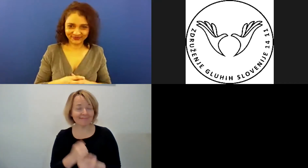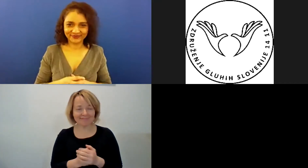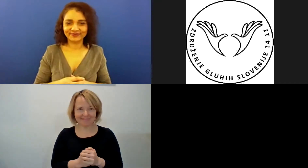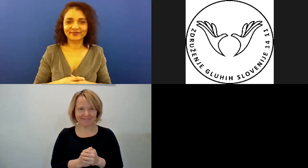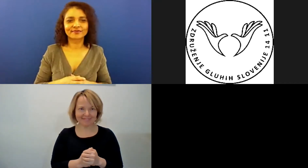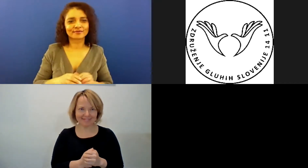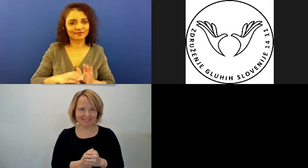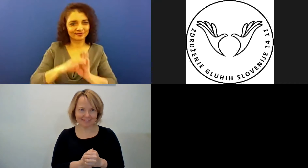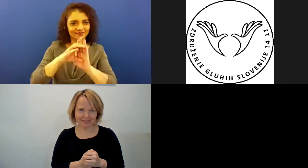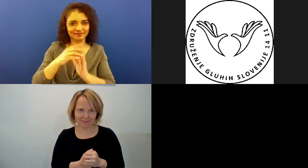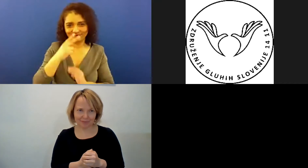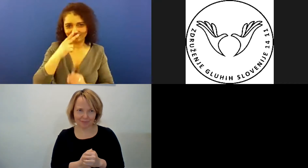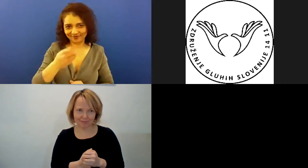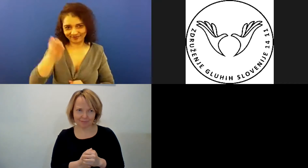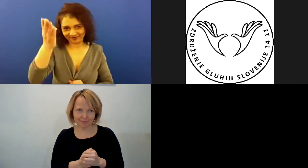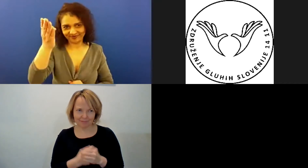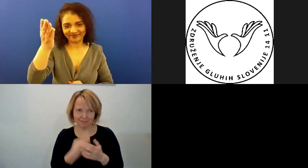I'm deaf.